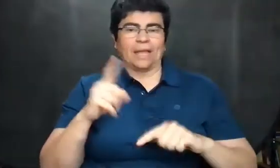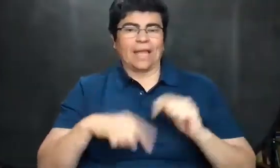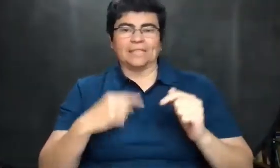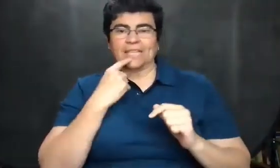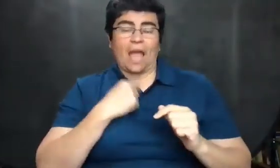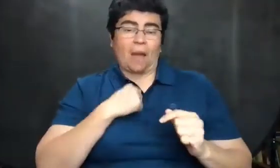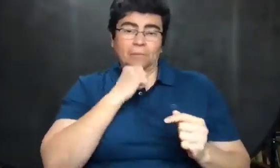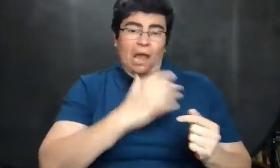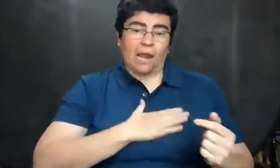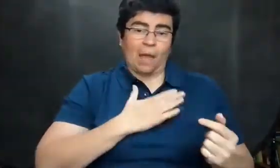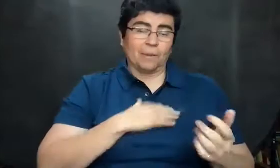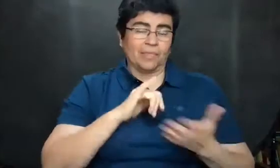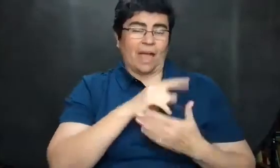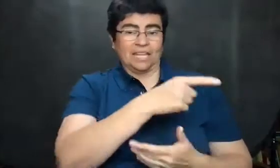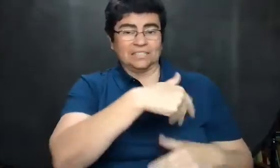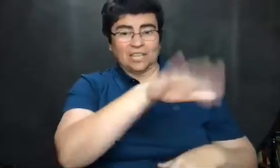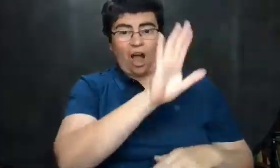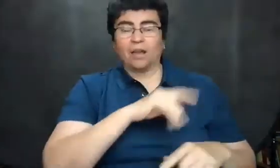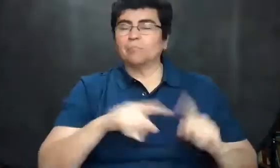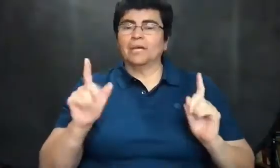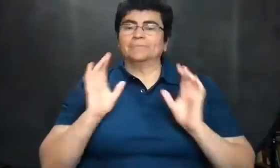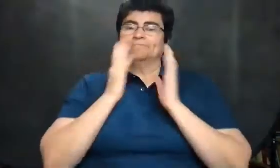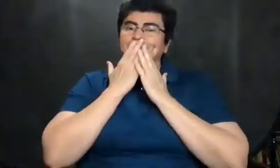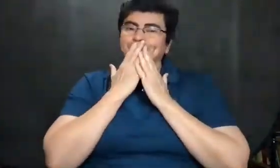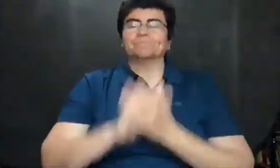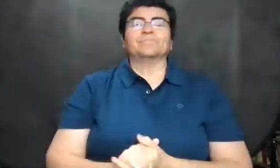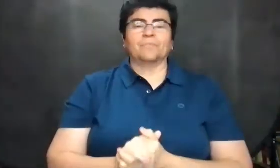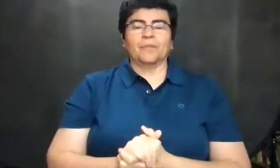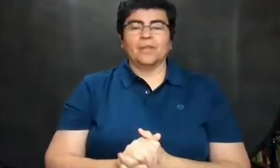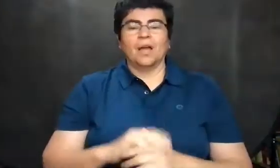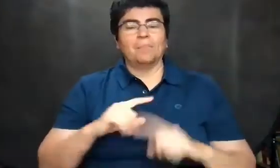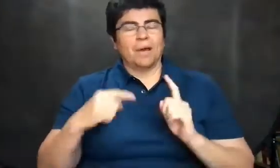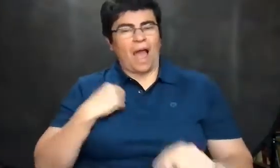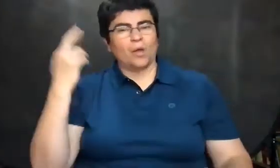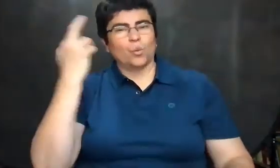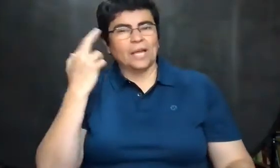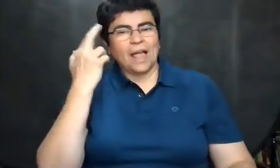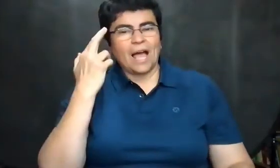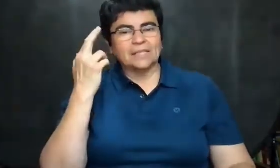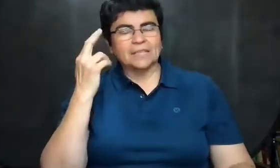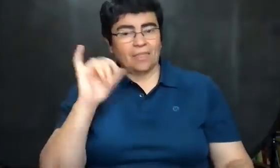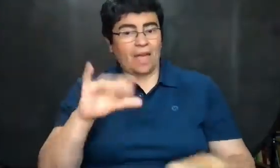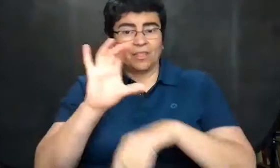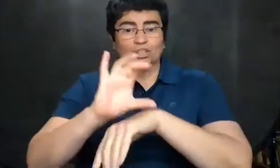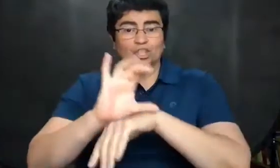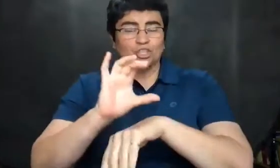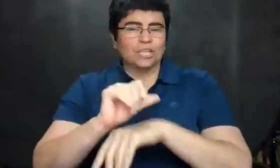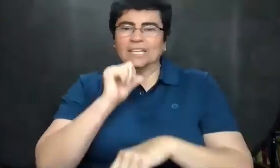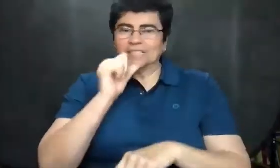that he's gone, but I realized that, you know, the church isn't the priest. The